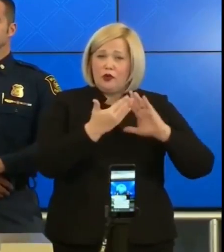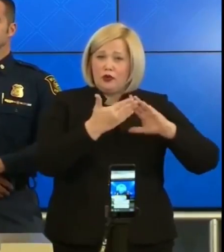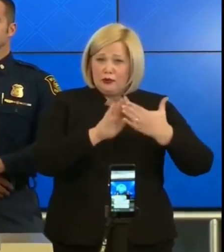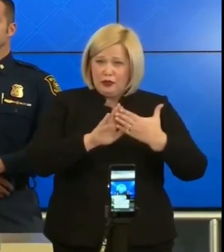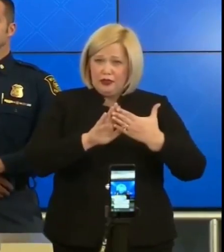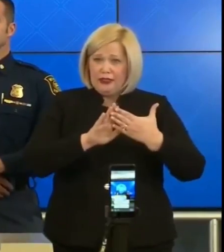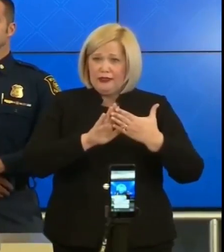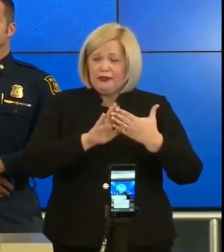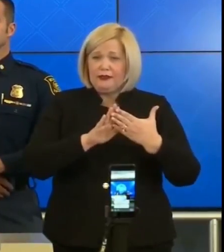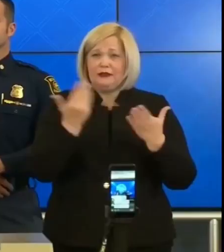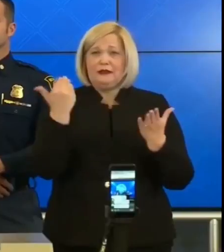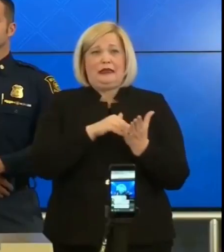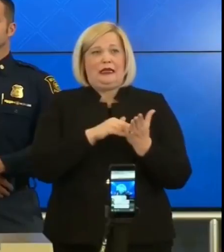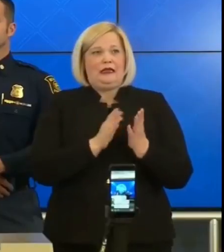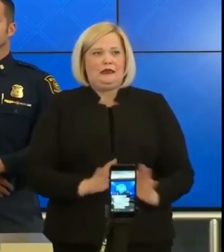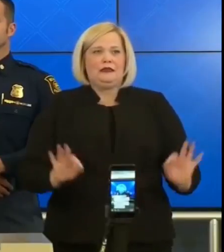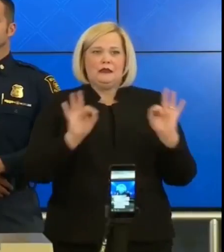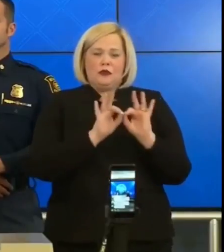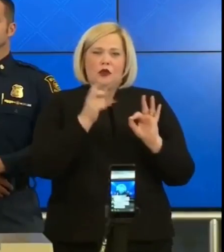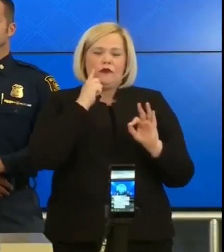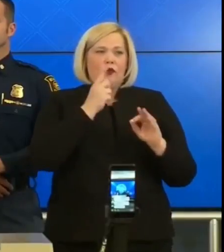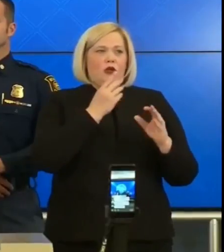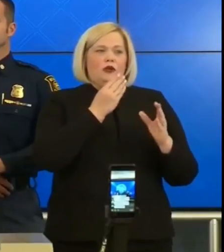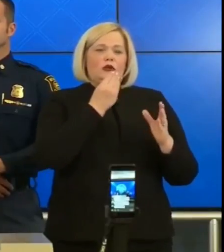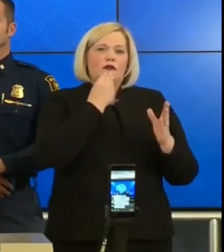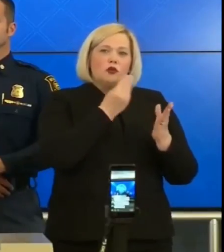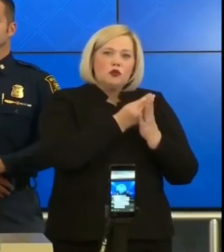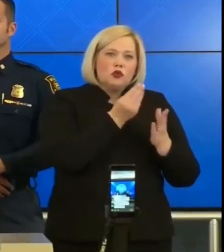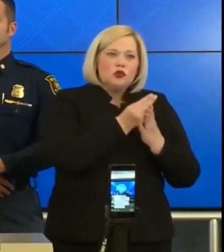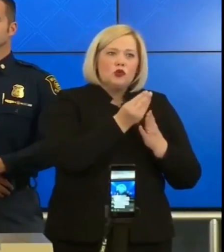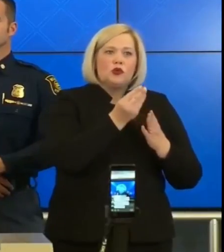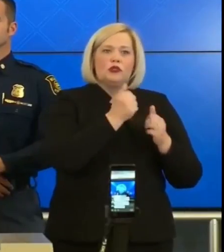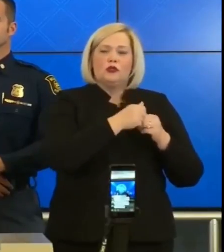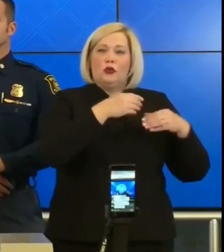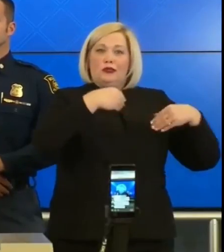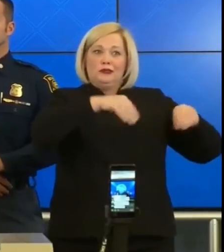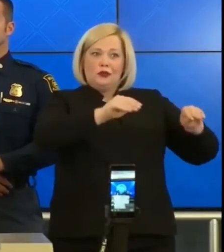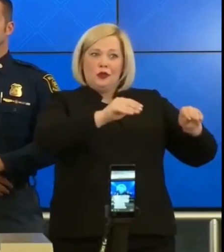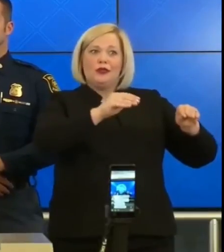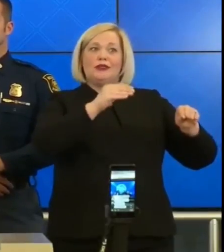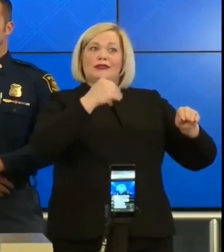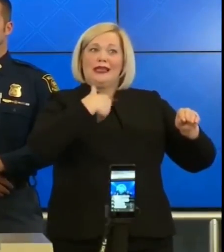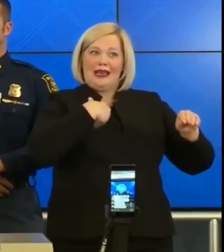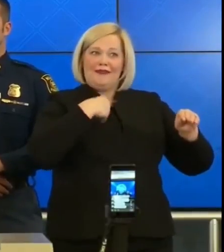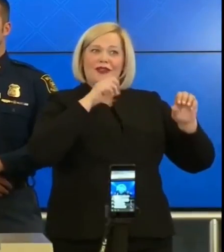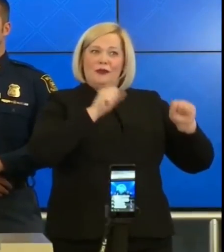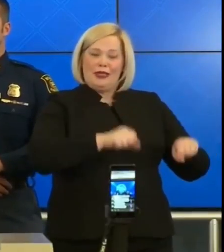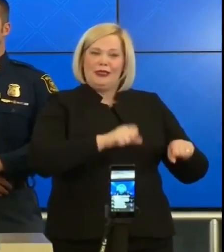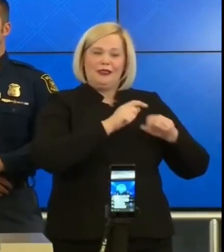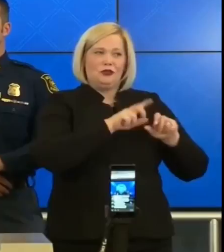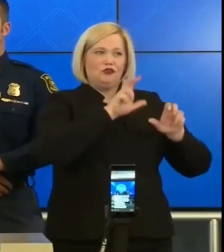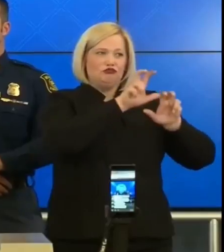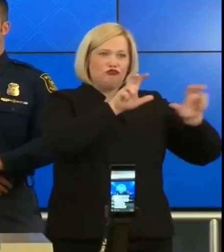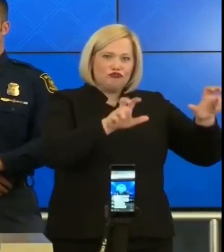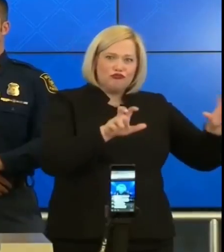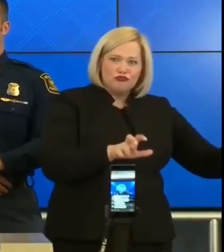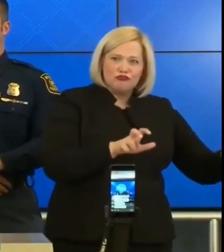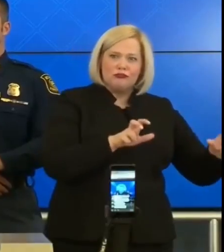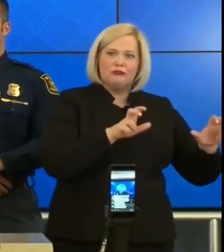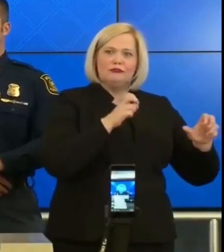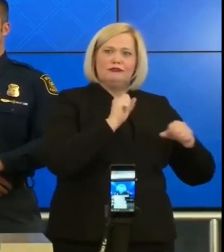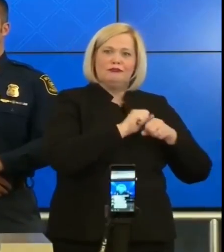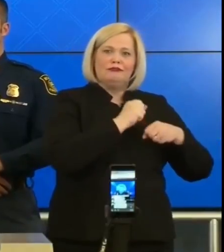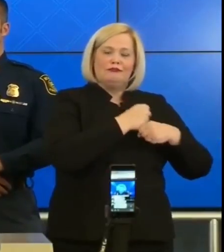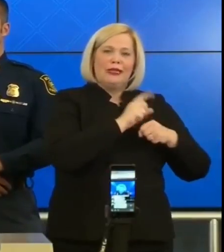is important to give our grocers the ability to restock, and so part of the suggestion is to stagger when you go